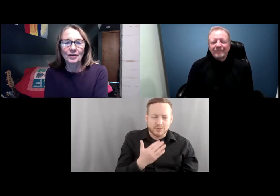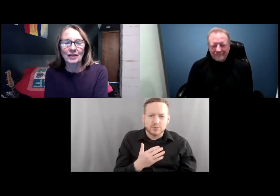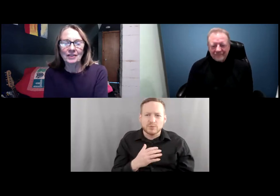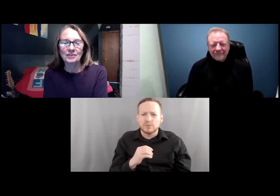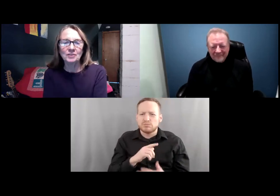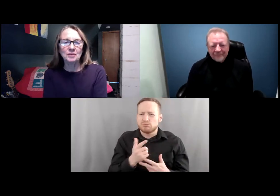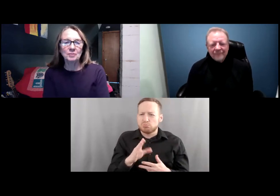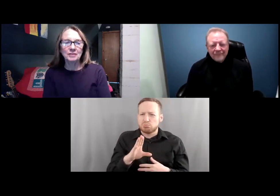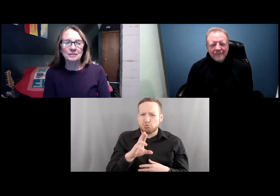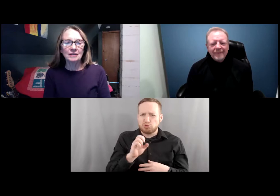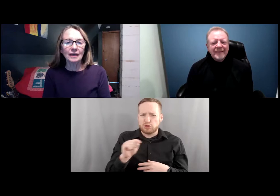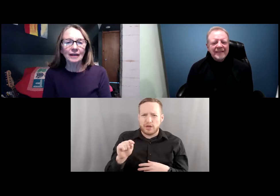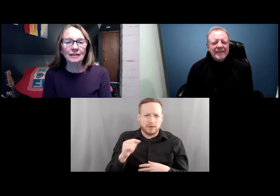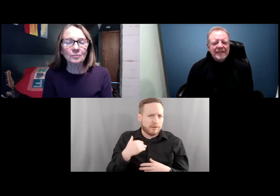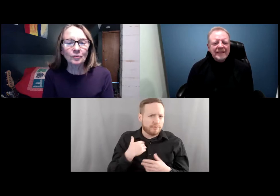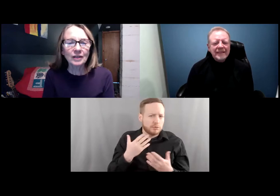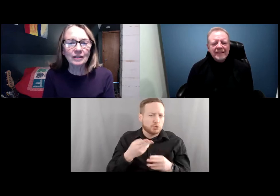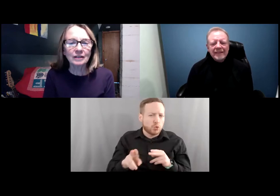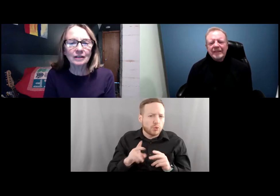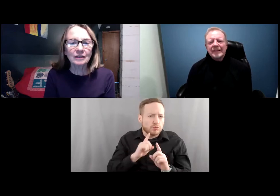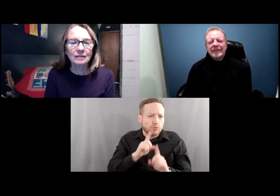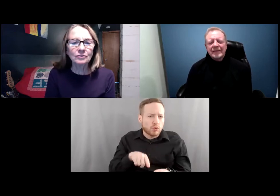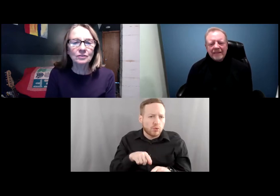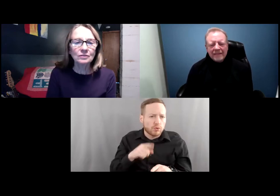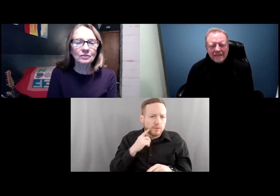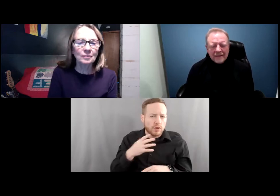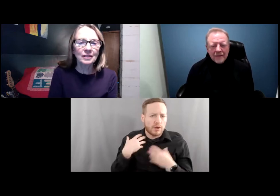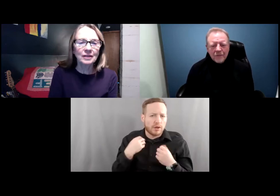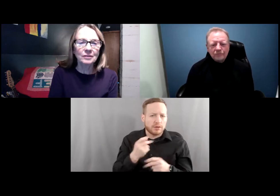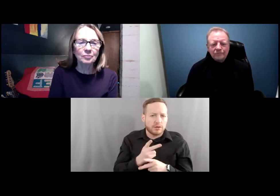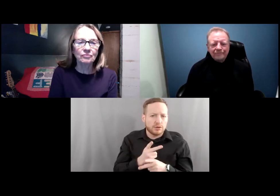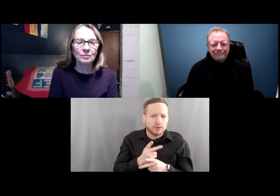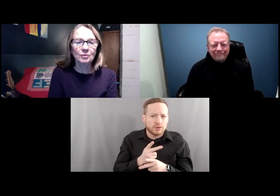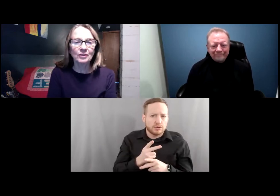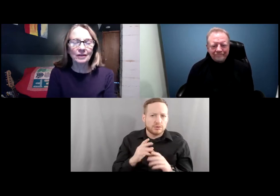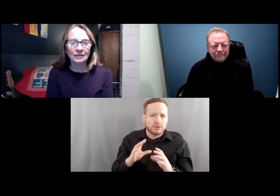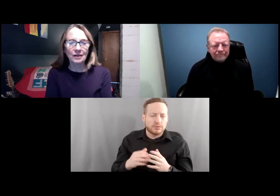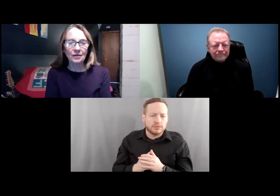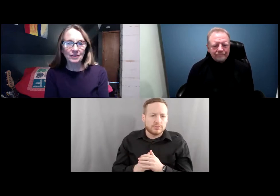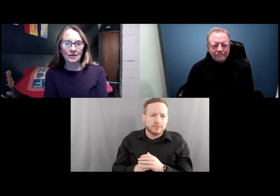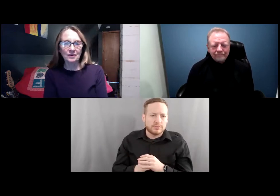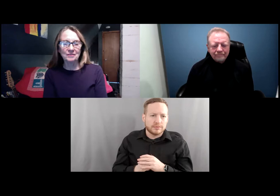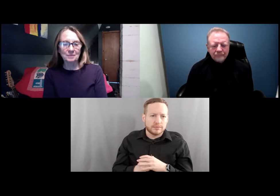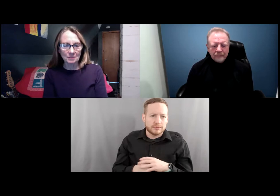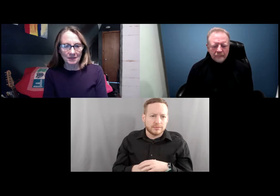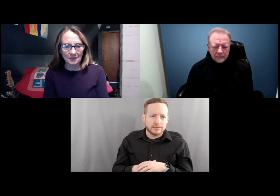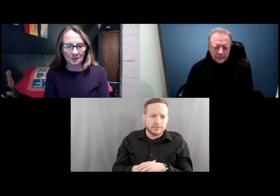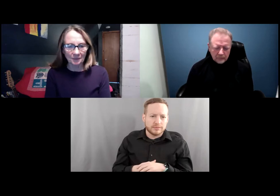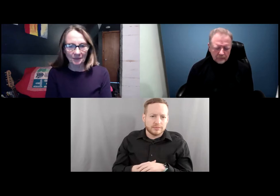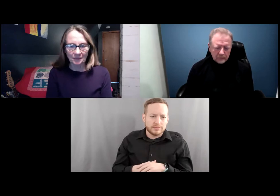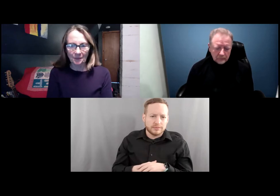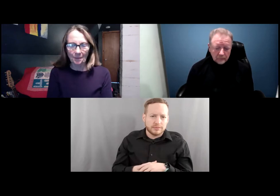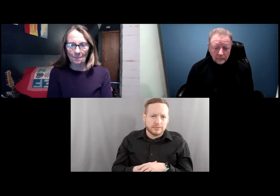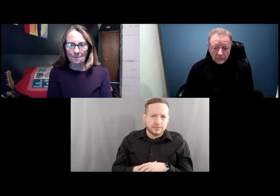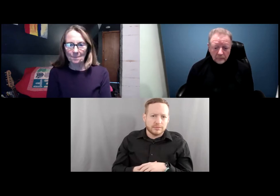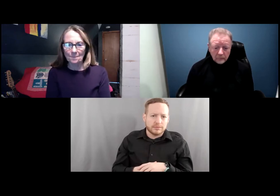that. Okay, thanks so much, Betsy. And then Brett, if you don't mind giving a brief report on the healthcare subcommittee.